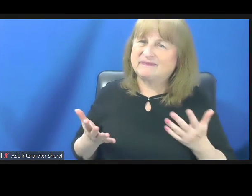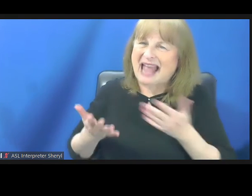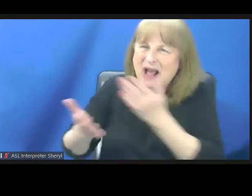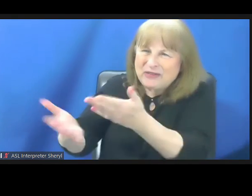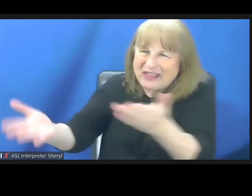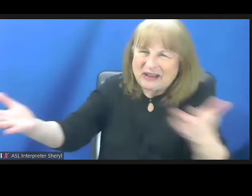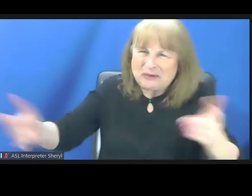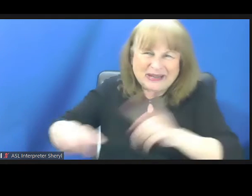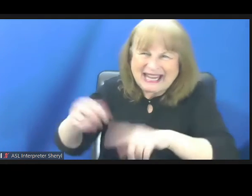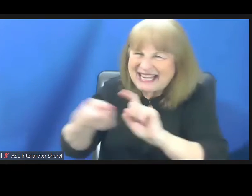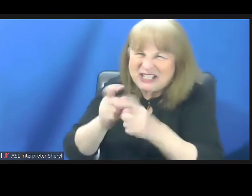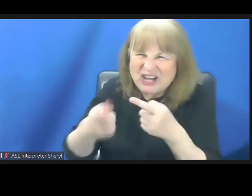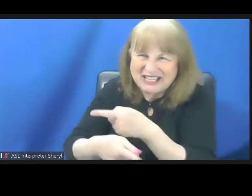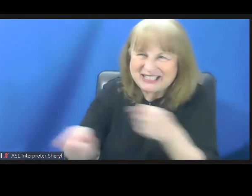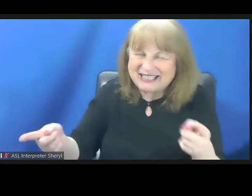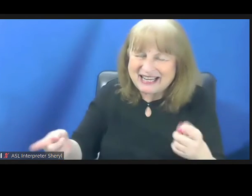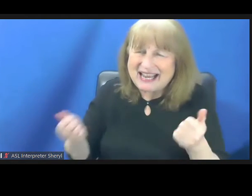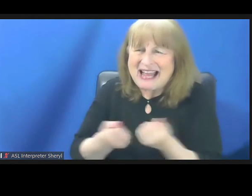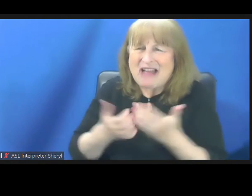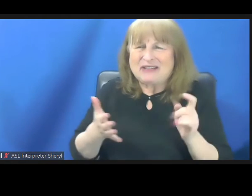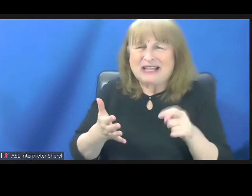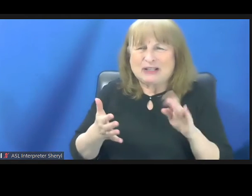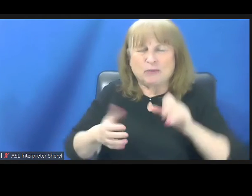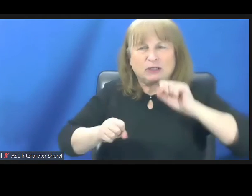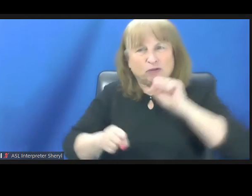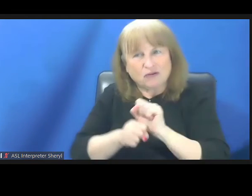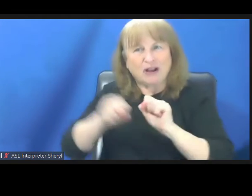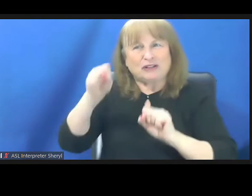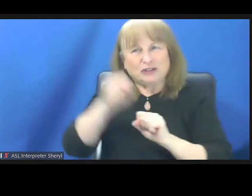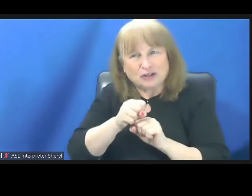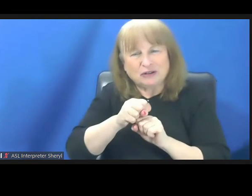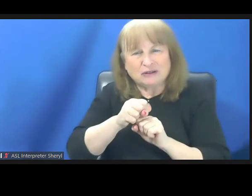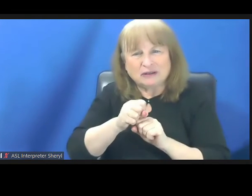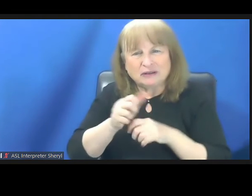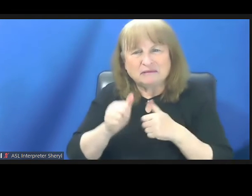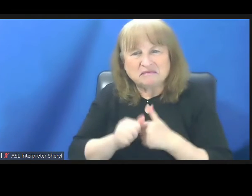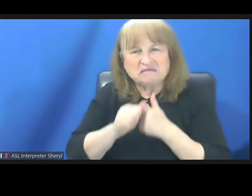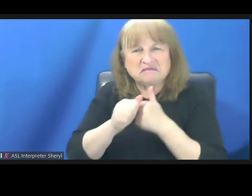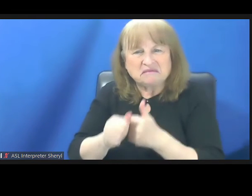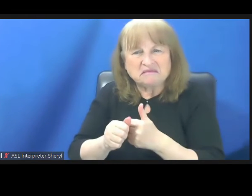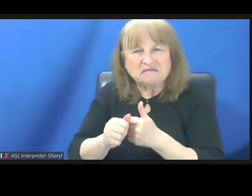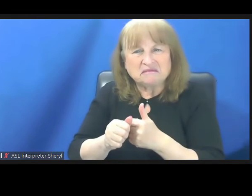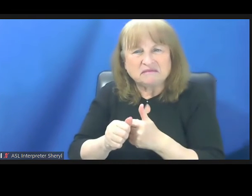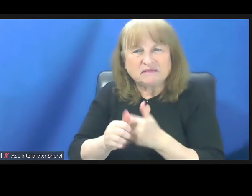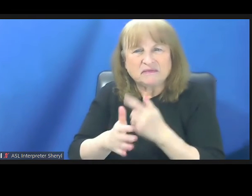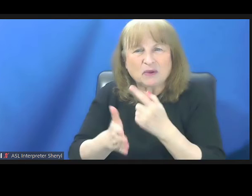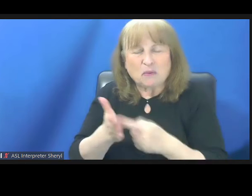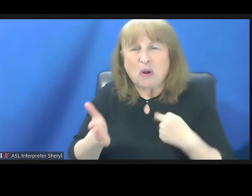already out there. So everything has to be structured in accordance to what